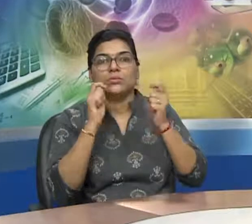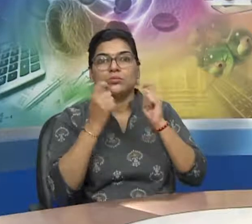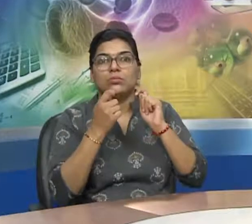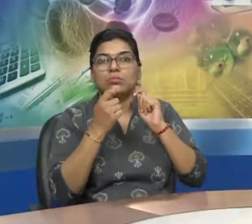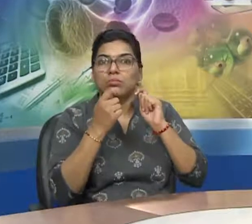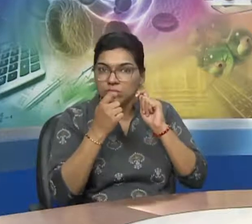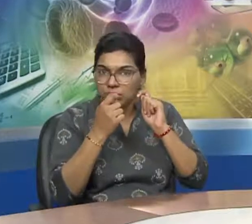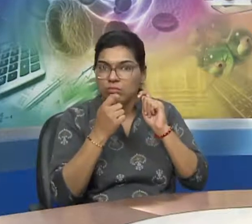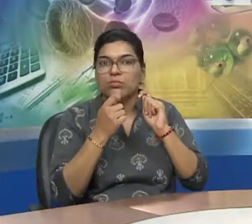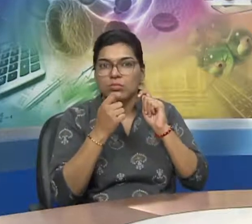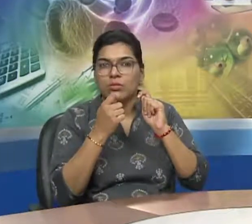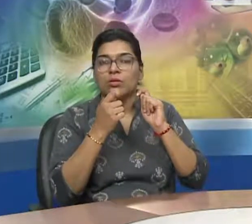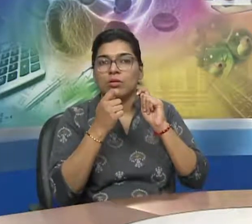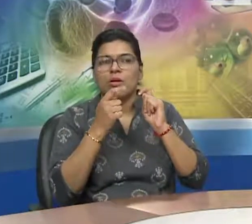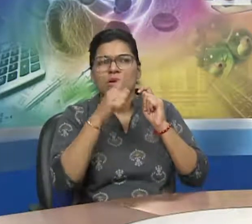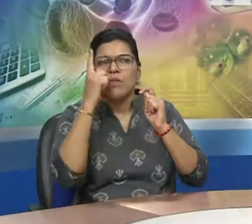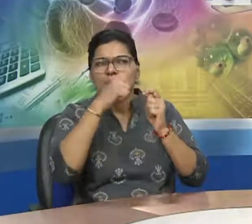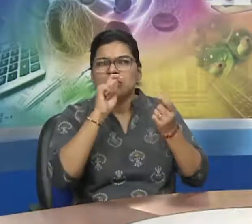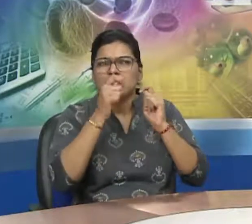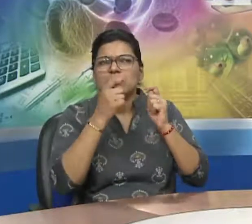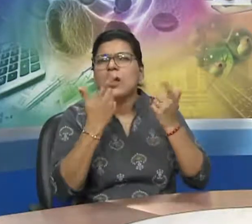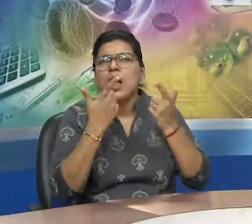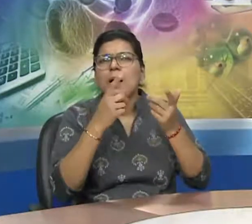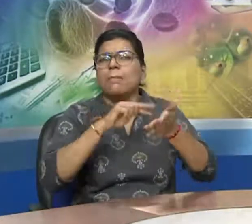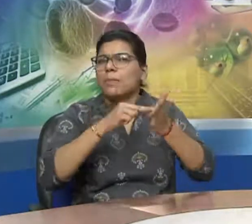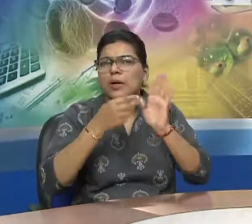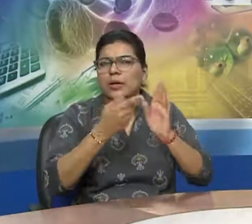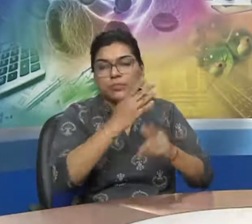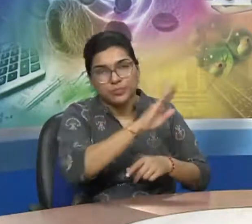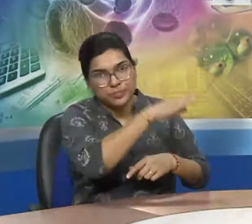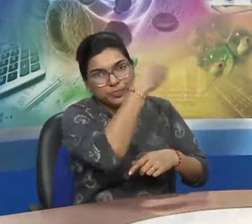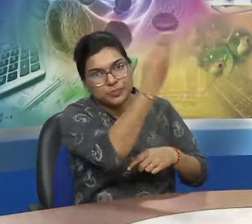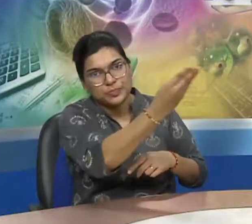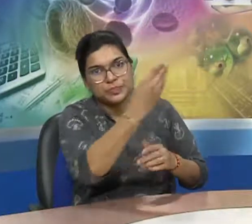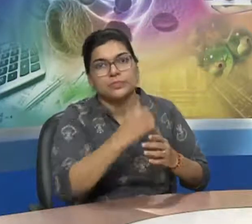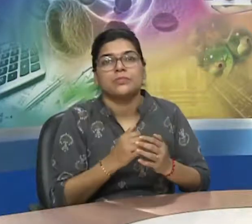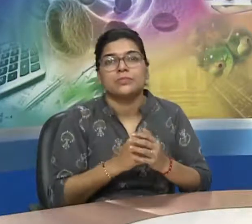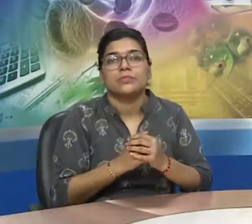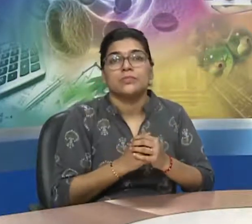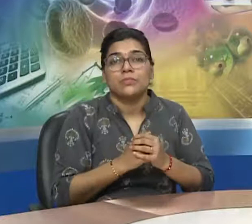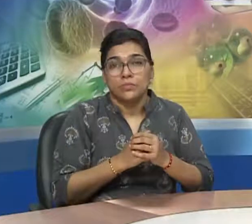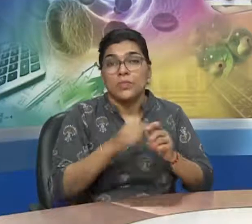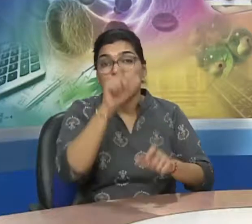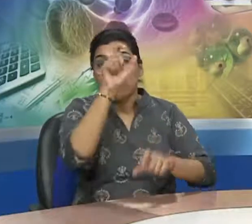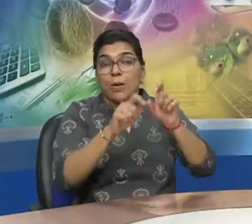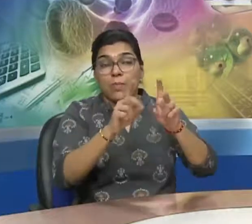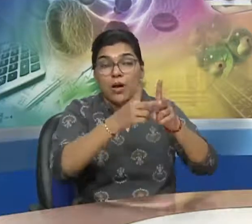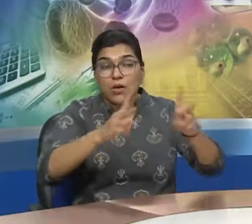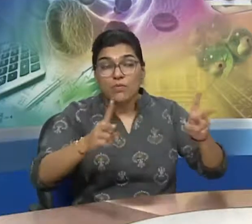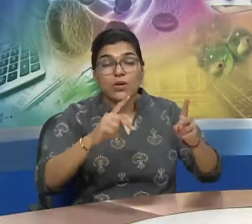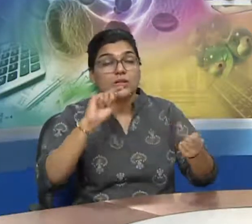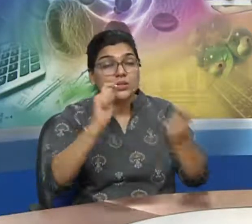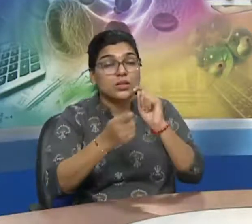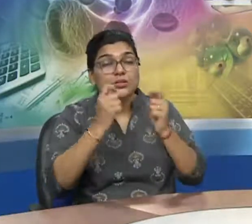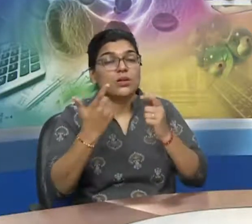Meaning is shown on the right side. It means people can change their expressions to suit